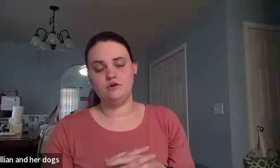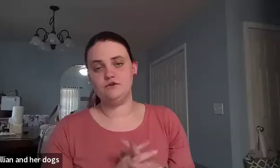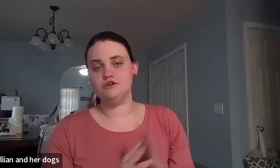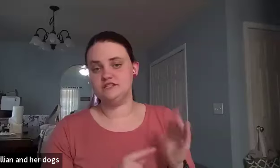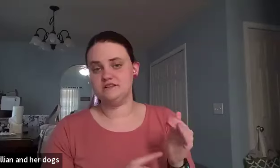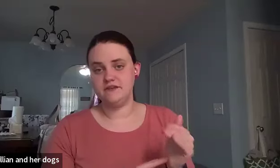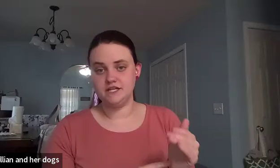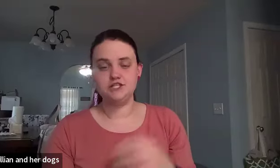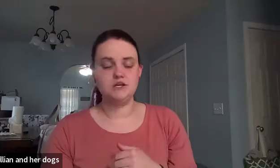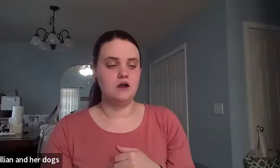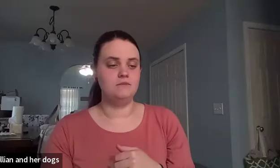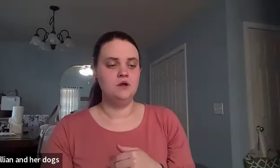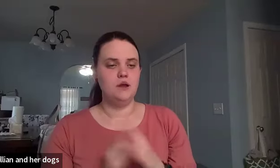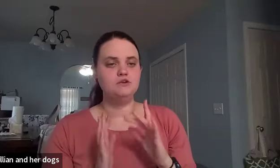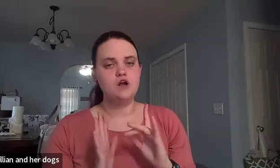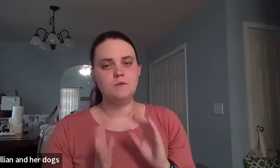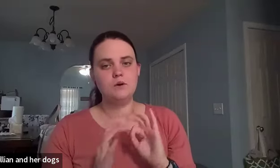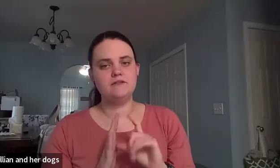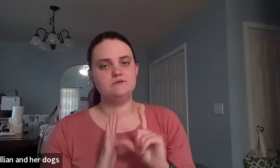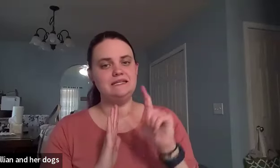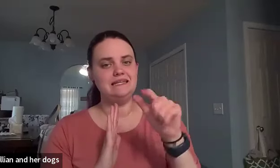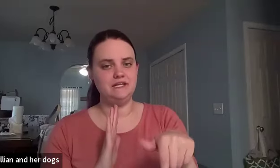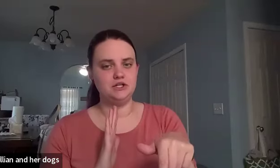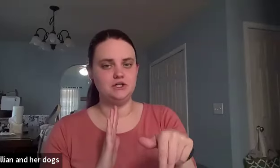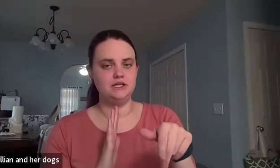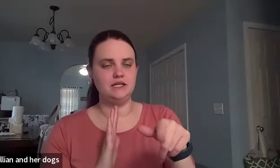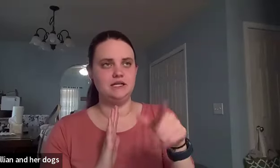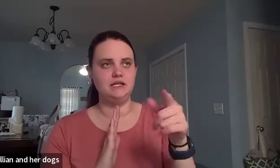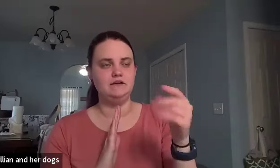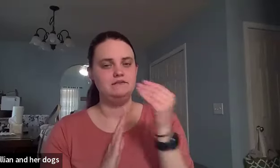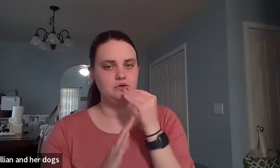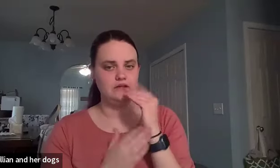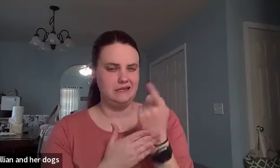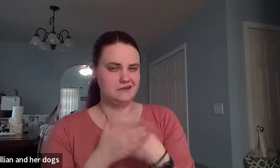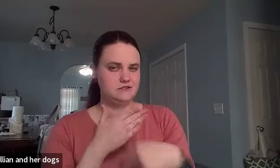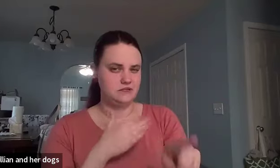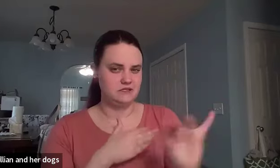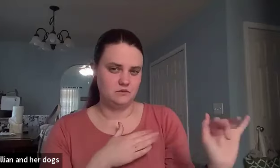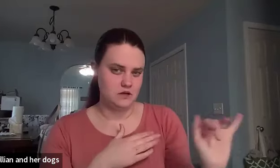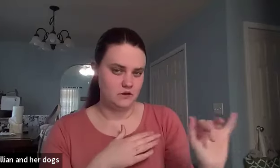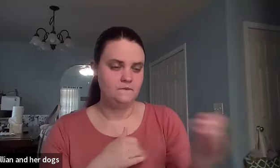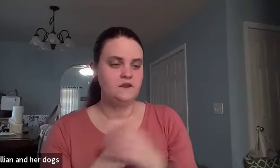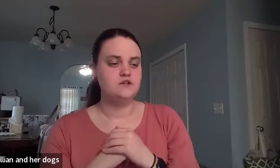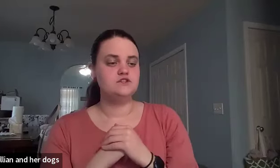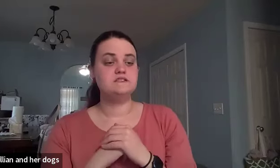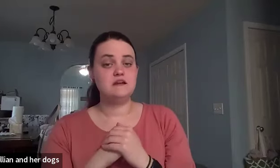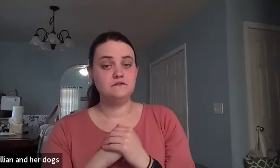for if you're allergic to fish. And we'll talk more about this one later in food, like next week as well. So the sign